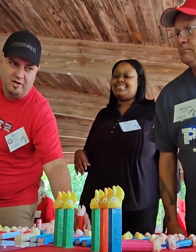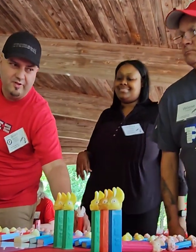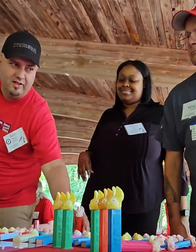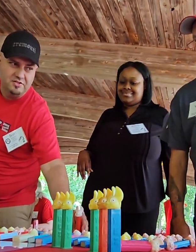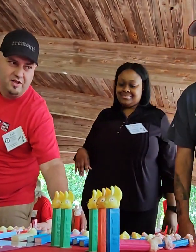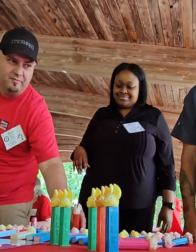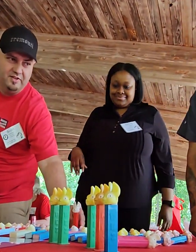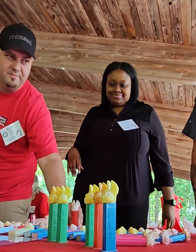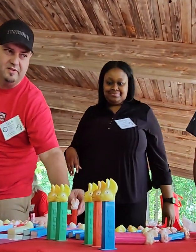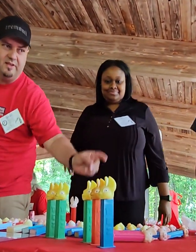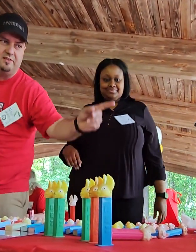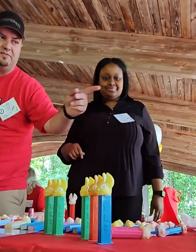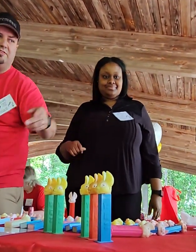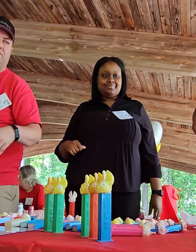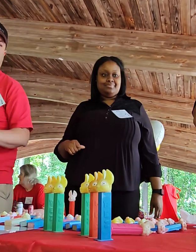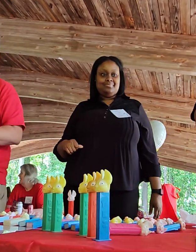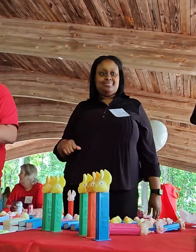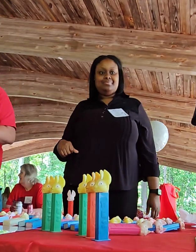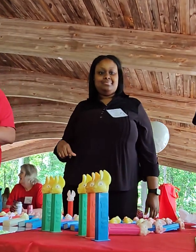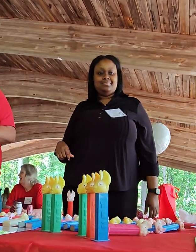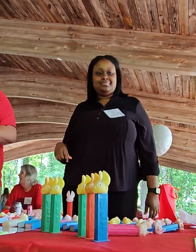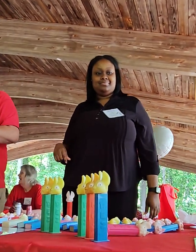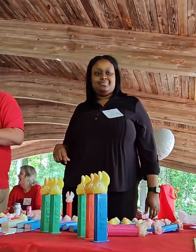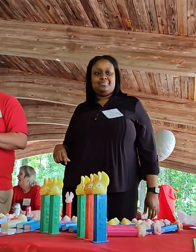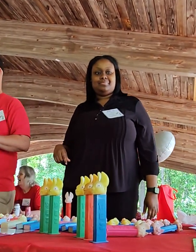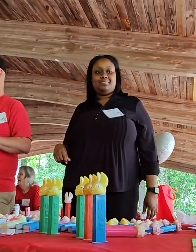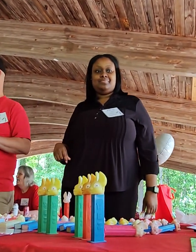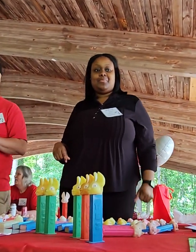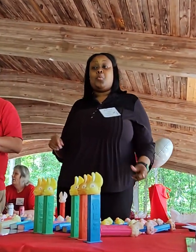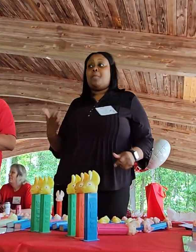She saw me, so I've at least been collecting since she was 7.